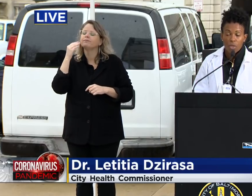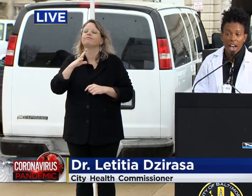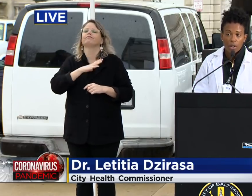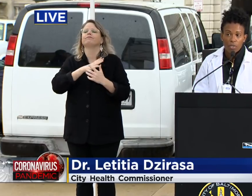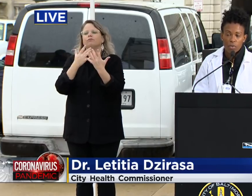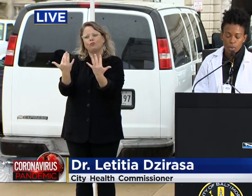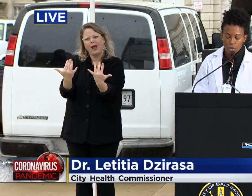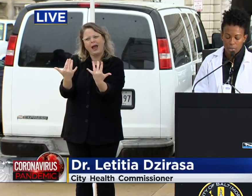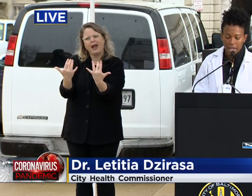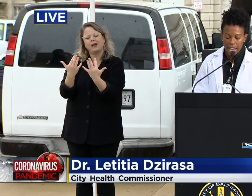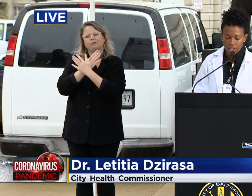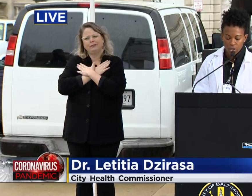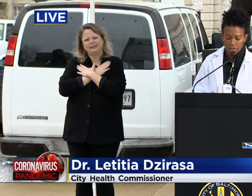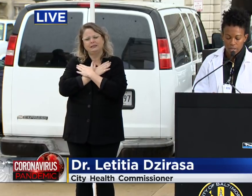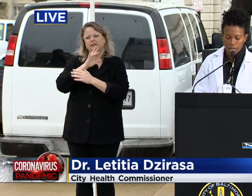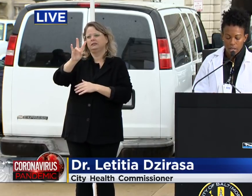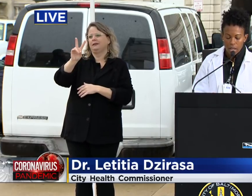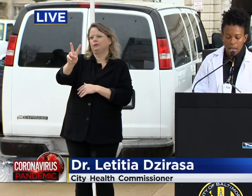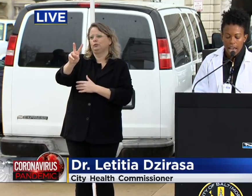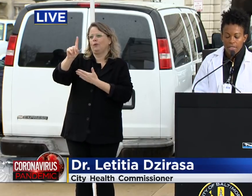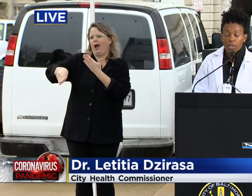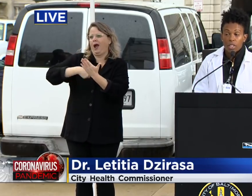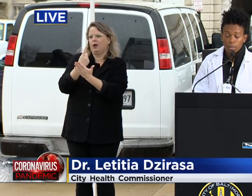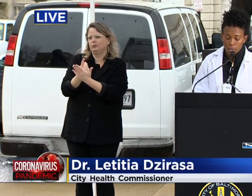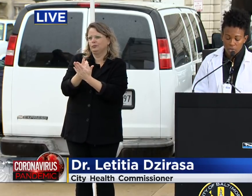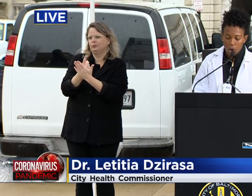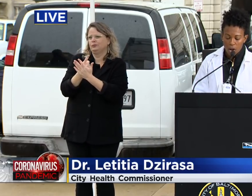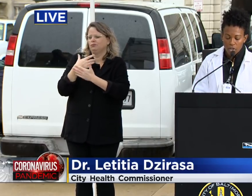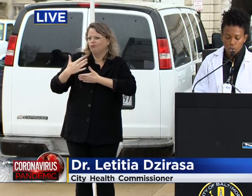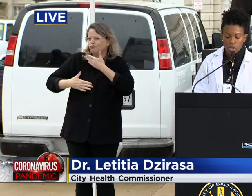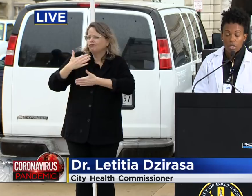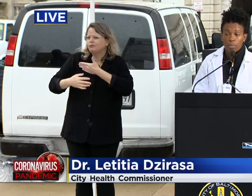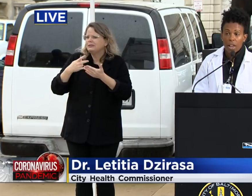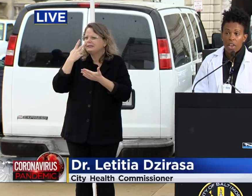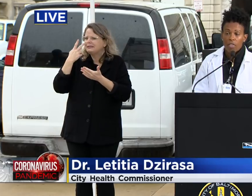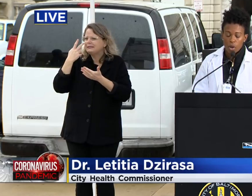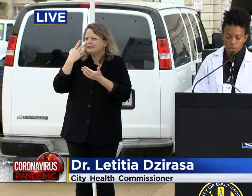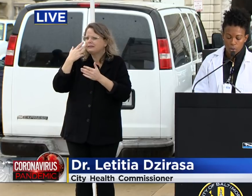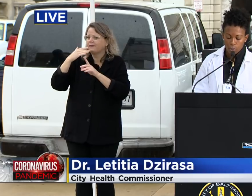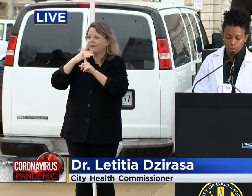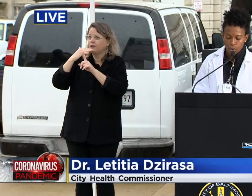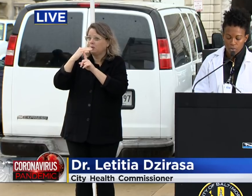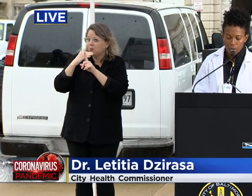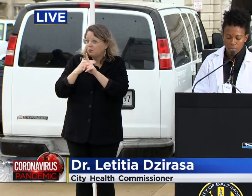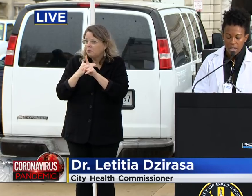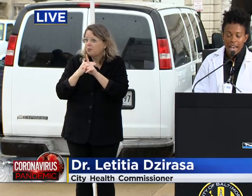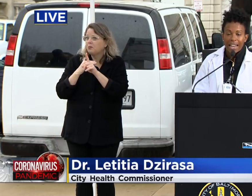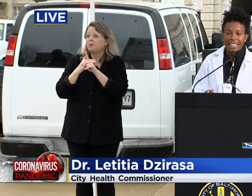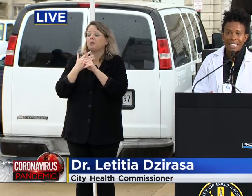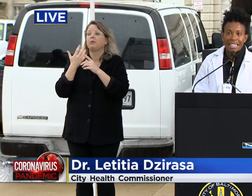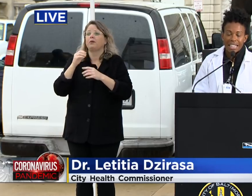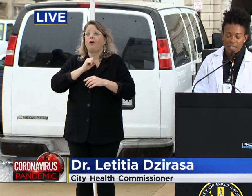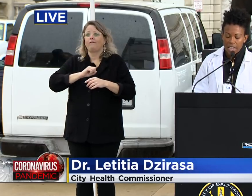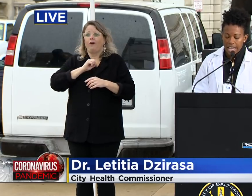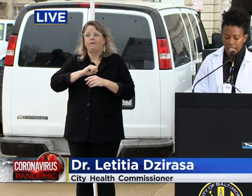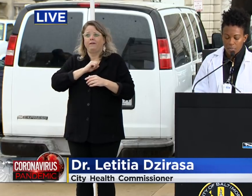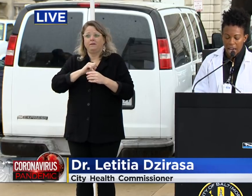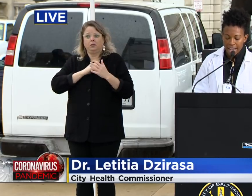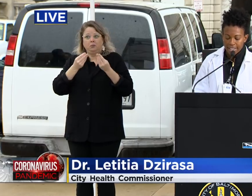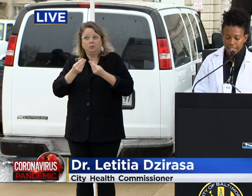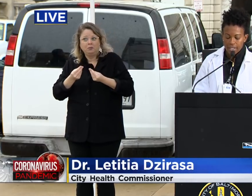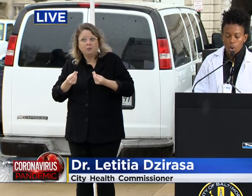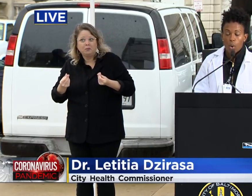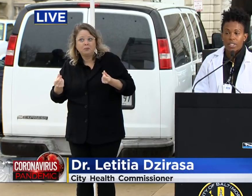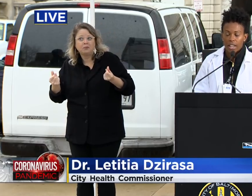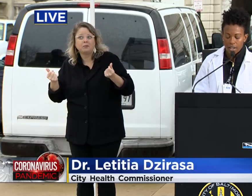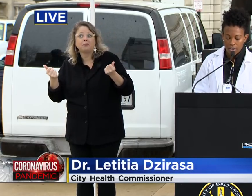hours without fever-reducing medications, and their symptoms of cough and shortness of breath have also improved, and at least 7 days have